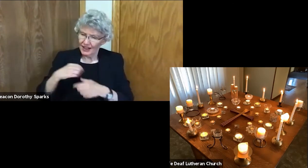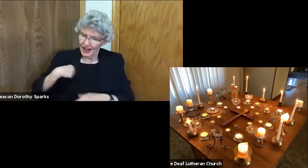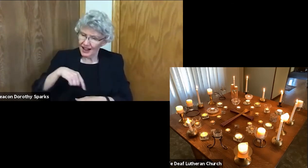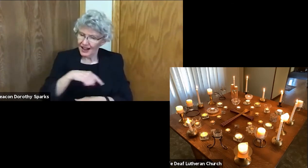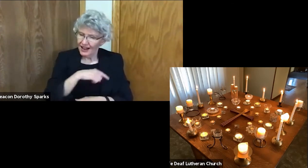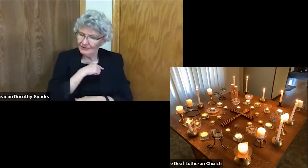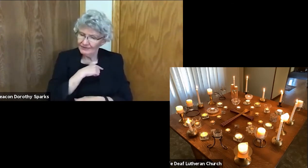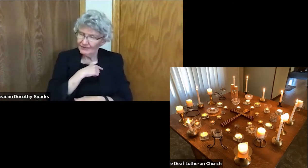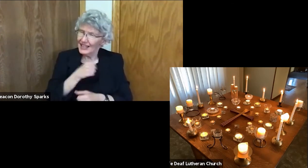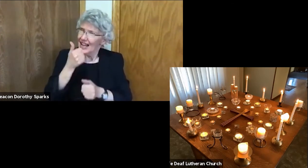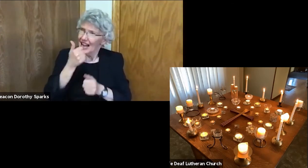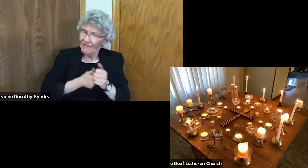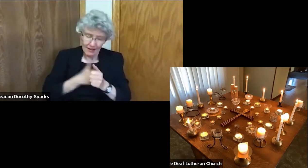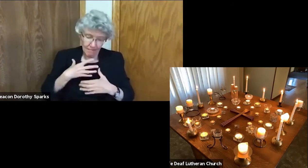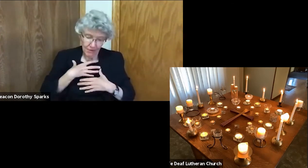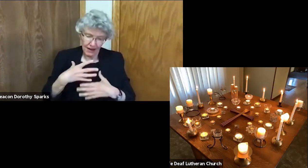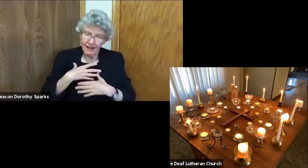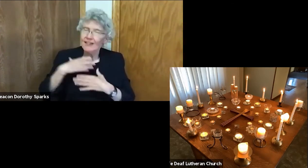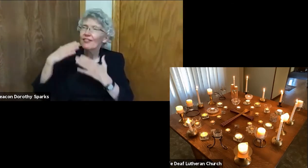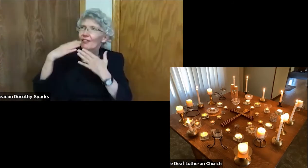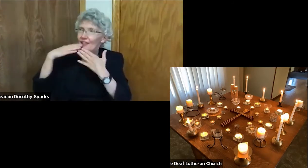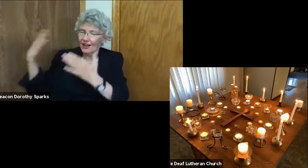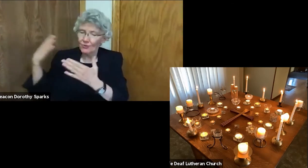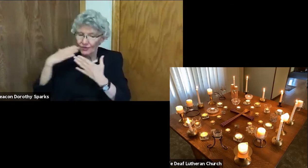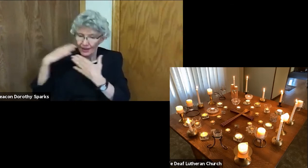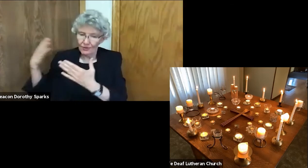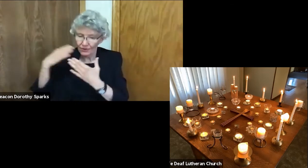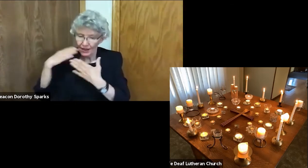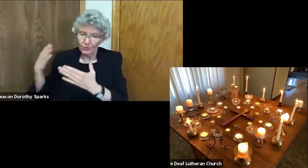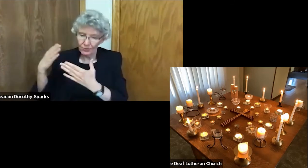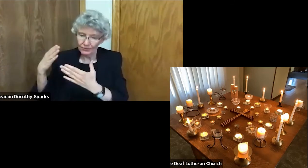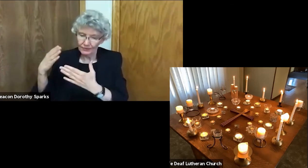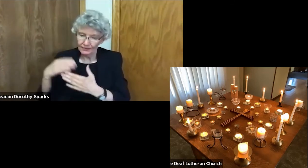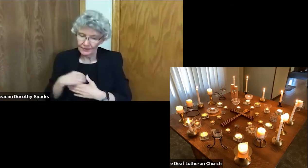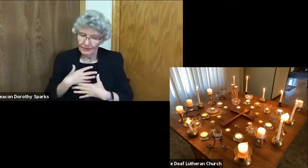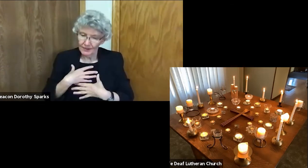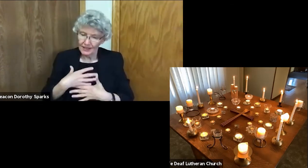God, you breathe life into us. With every breath, we thank you.